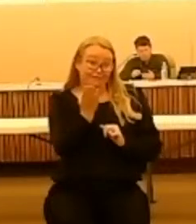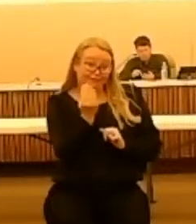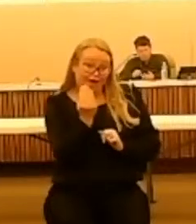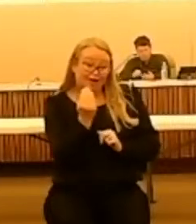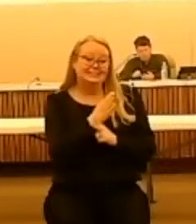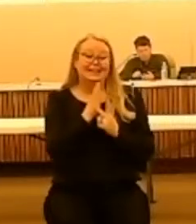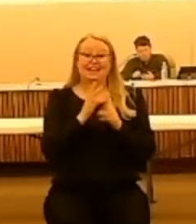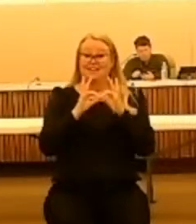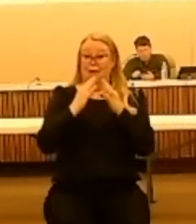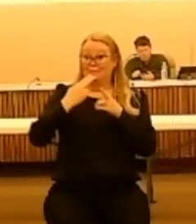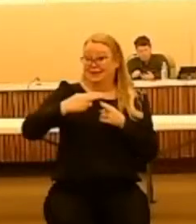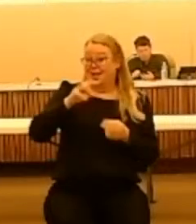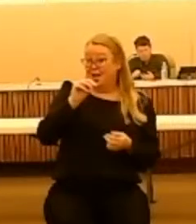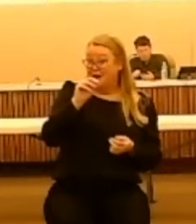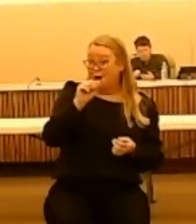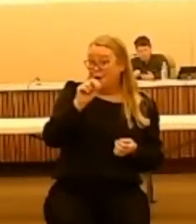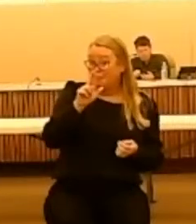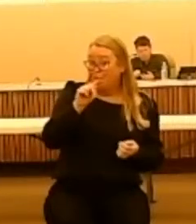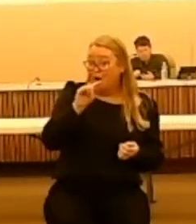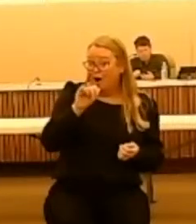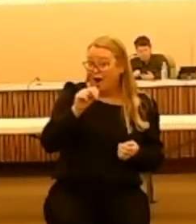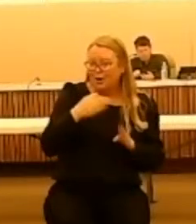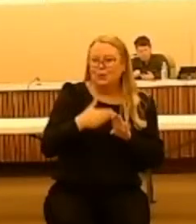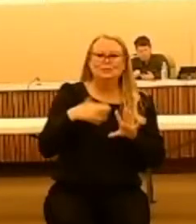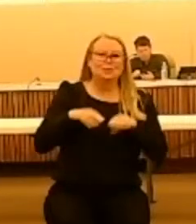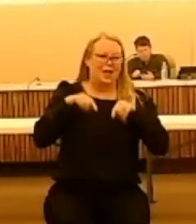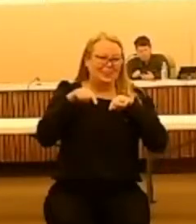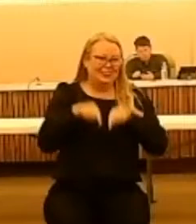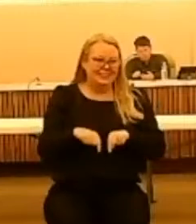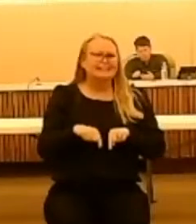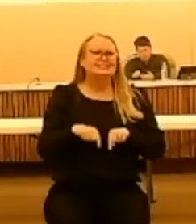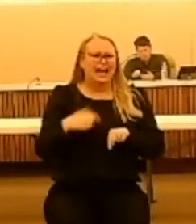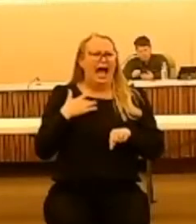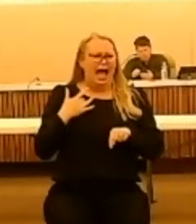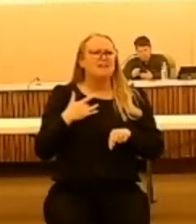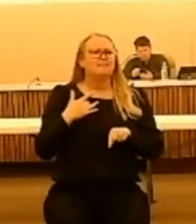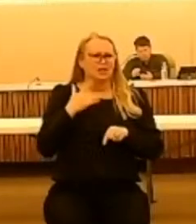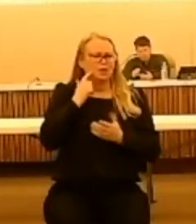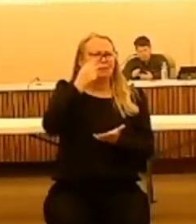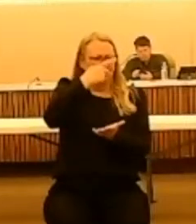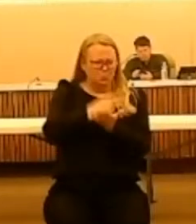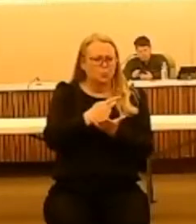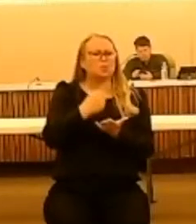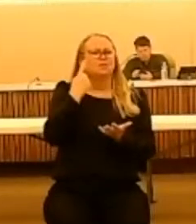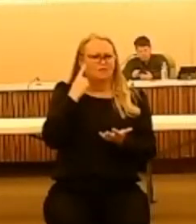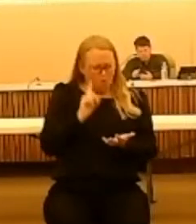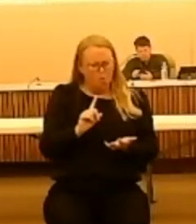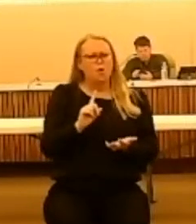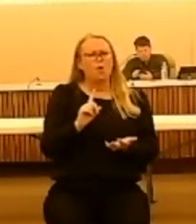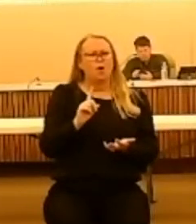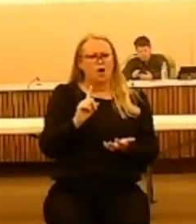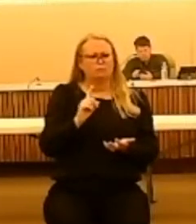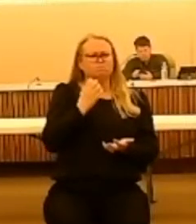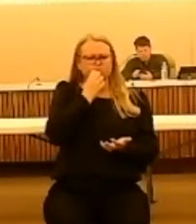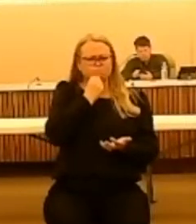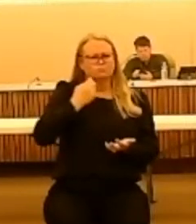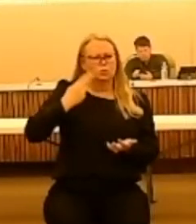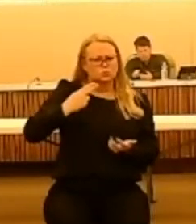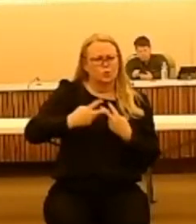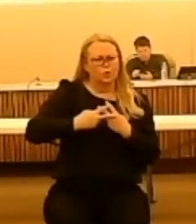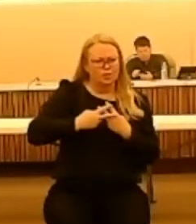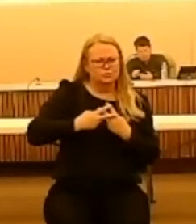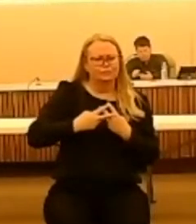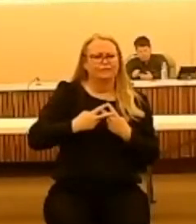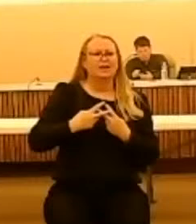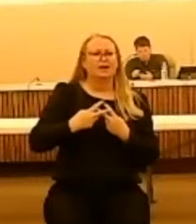Martin family. And we truly believe it would fall under the designation. There has been minimal